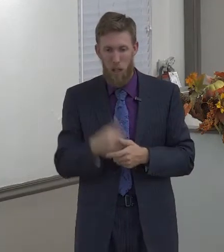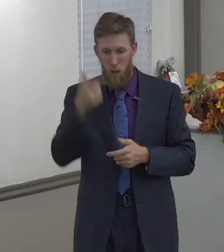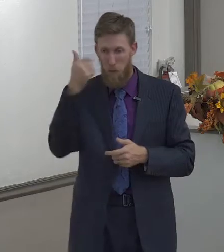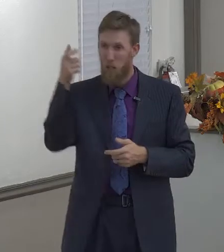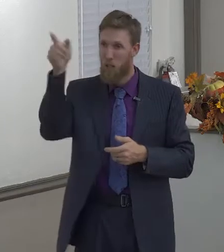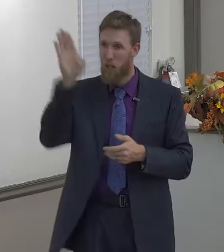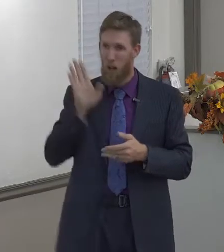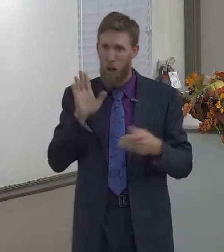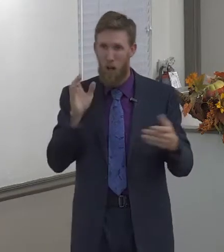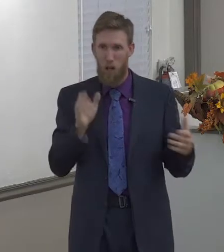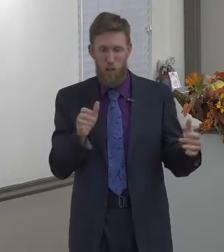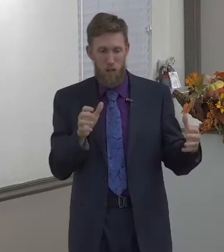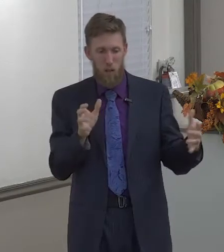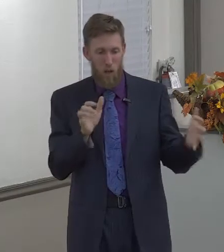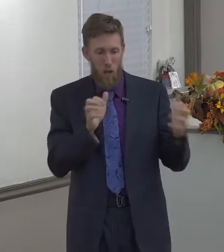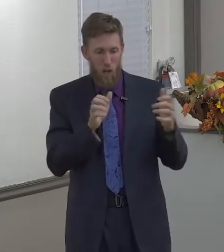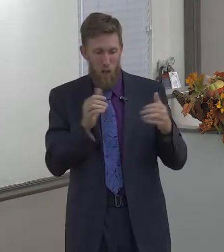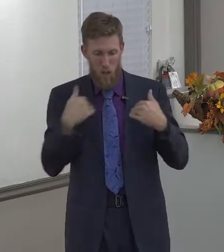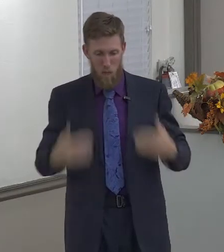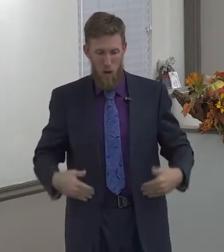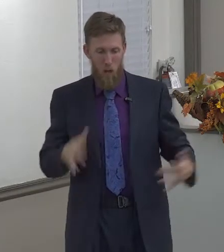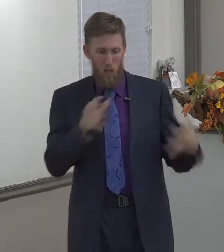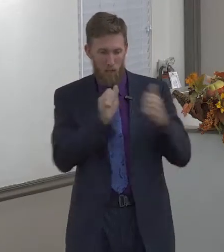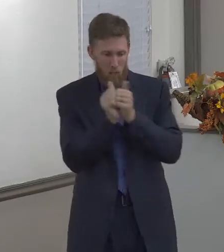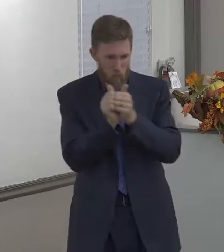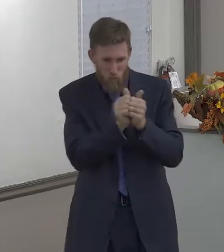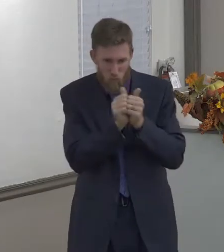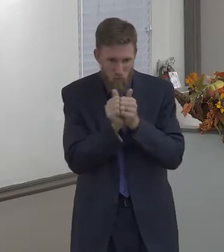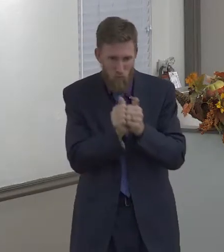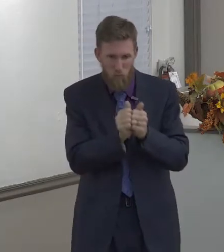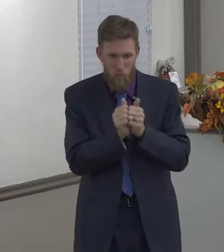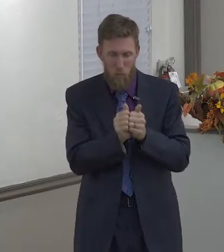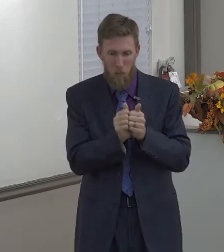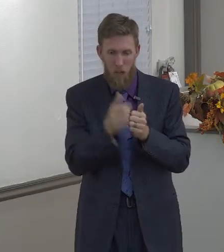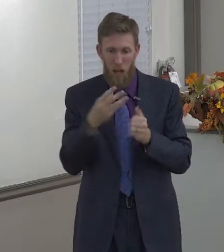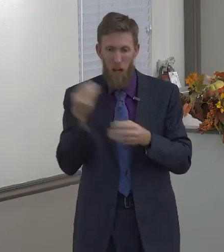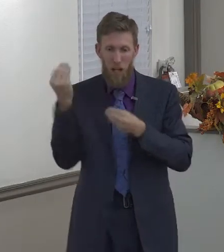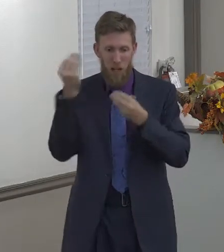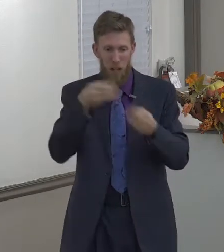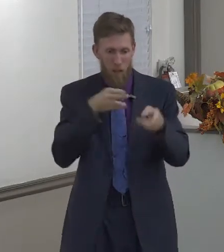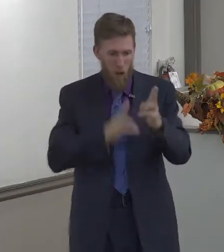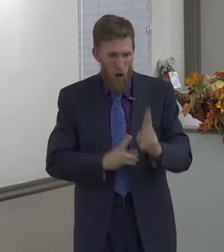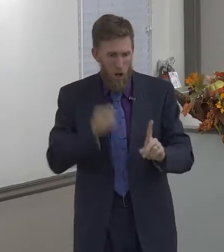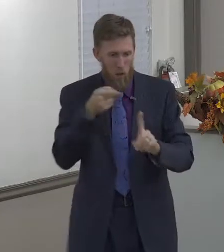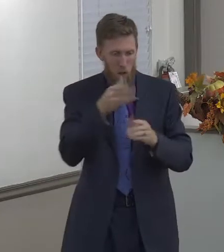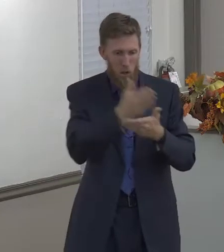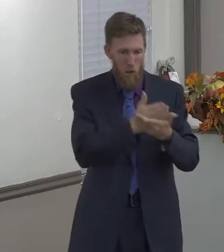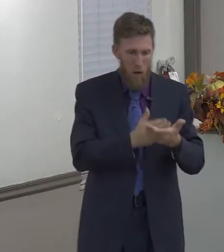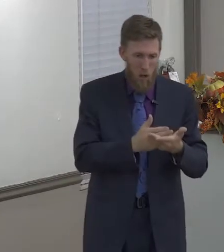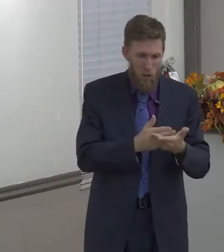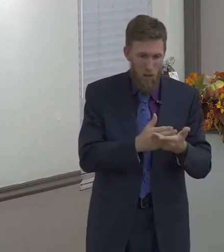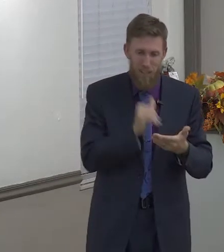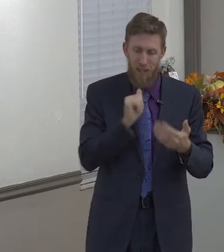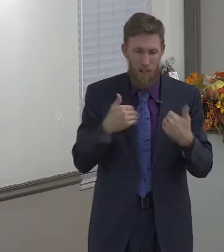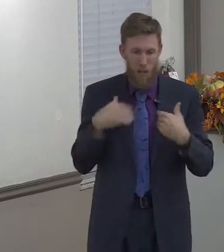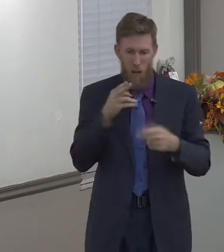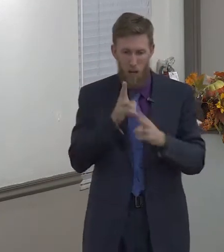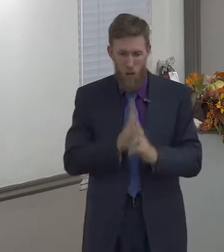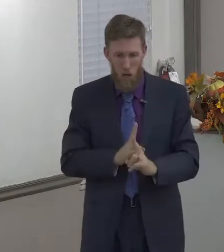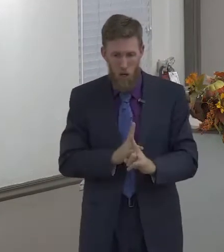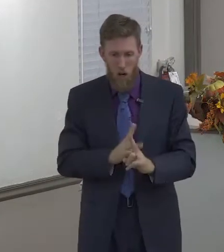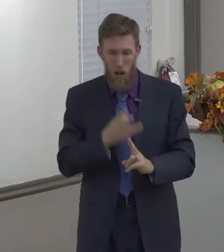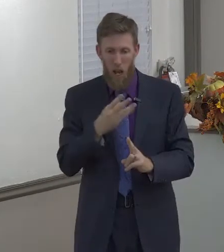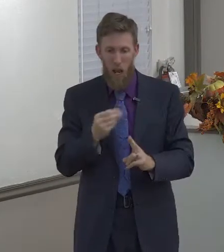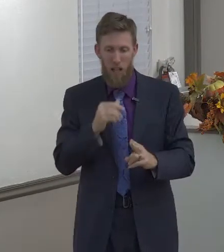be no schism in the body, but that the members should have the same care one for another. And whether one member suffer, all the members suffer with